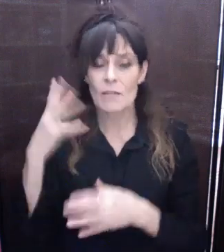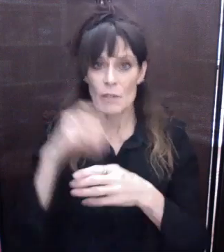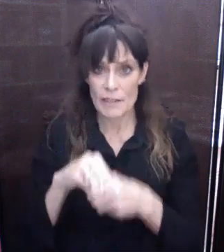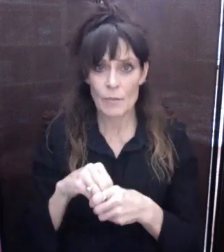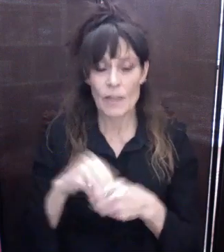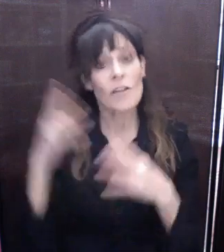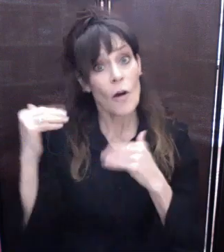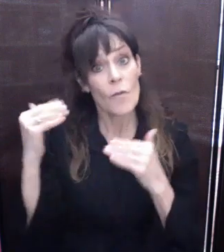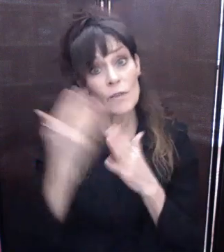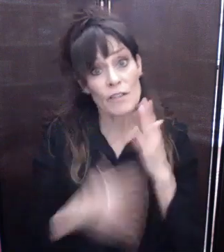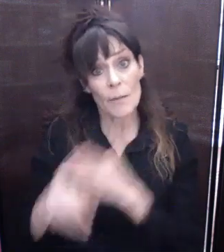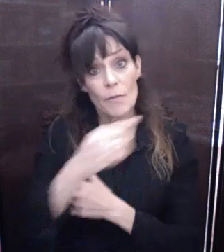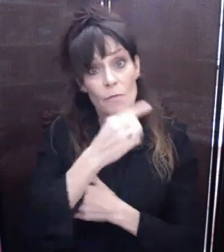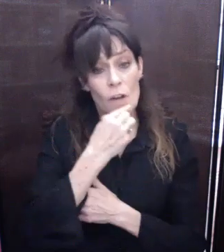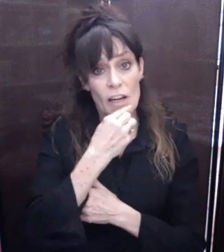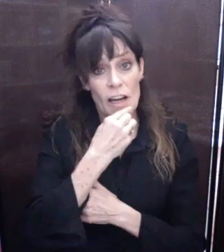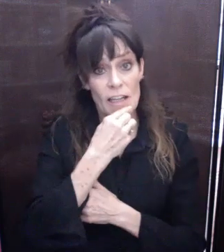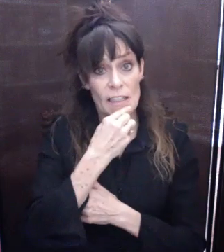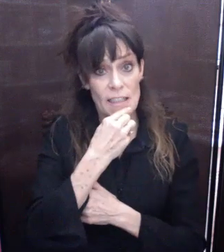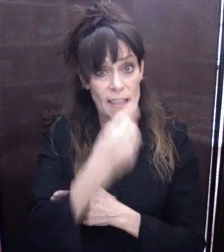some of what I have to say will touch someone. And